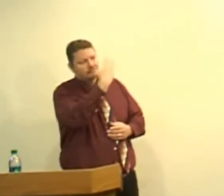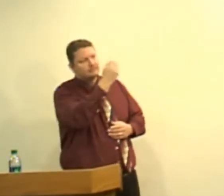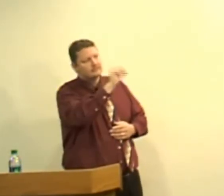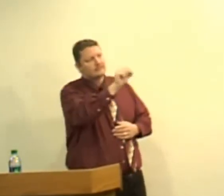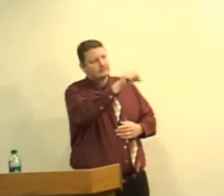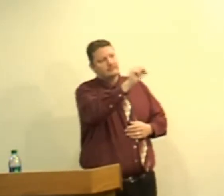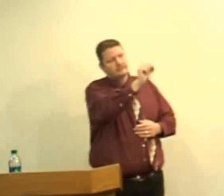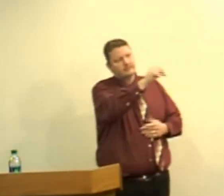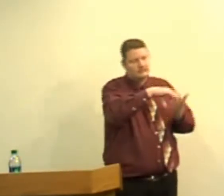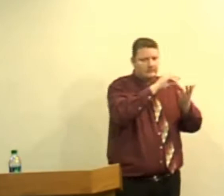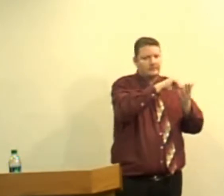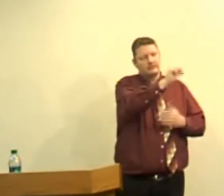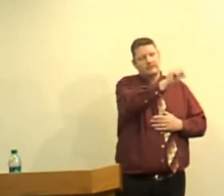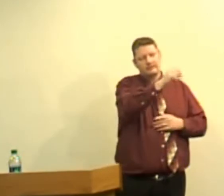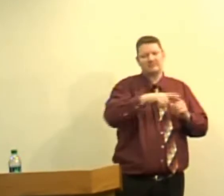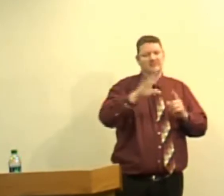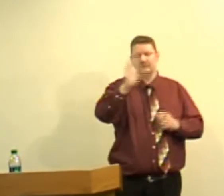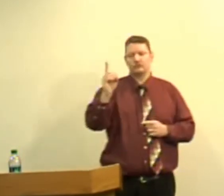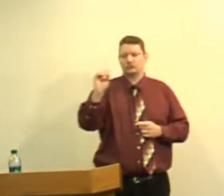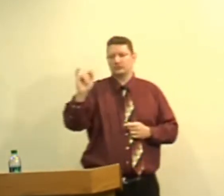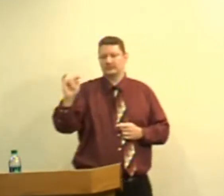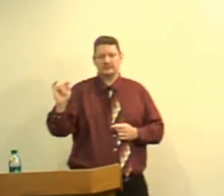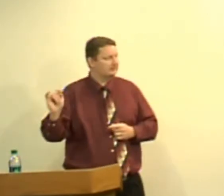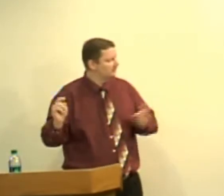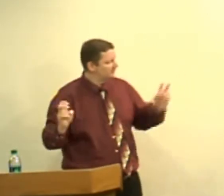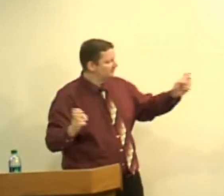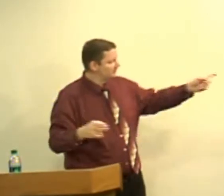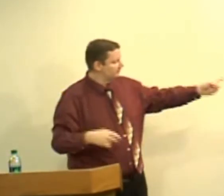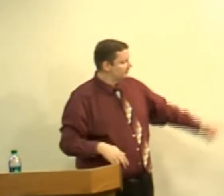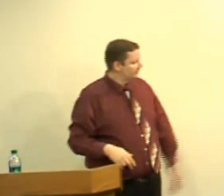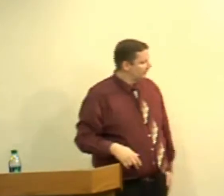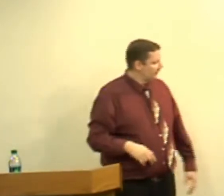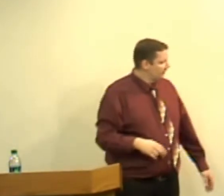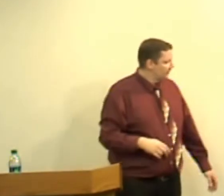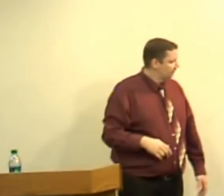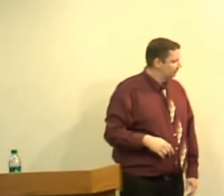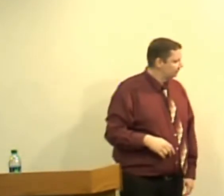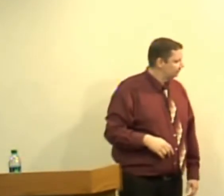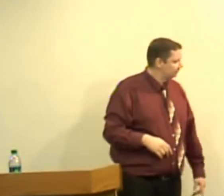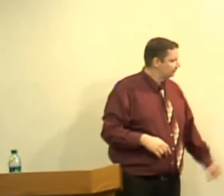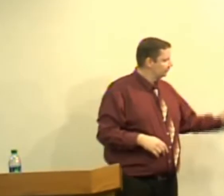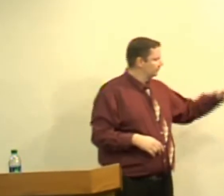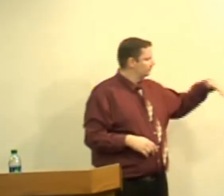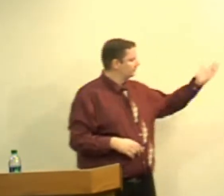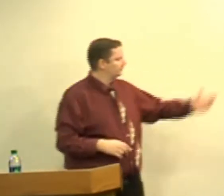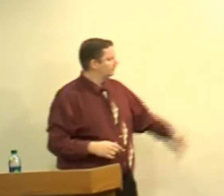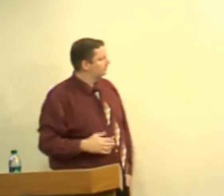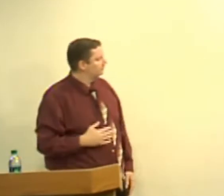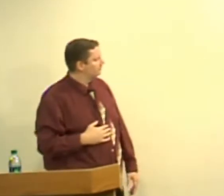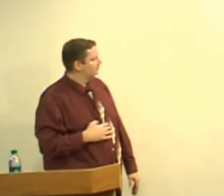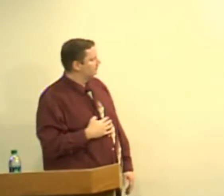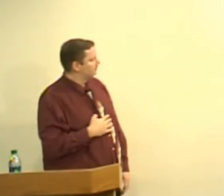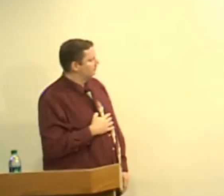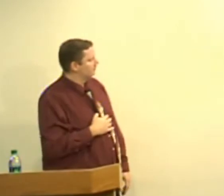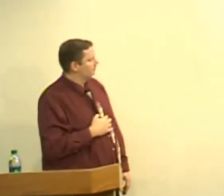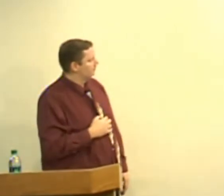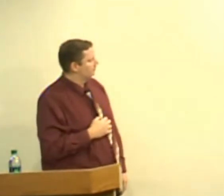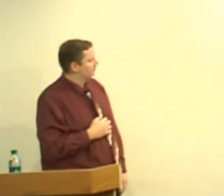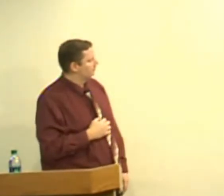yes, yes, you know, teach me, teach me. Give me everything that I have. But then they don't follow through. They don't have the knowledge of what that they have